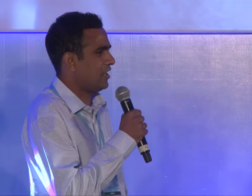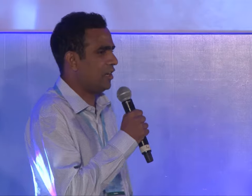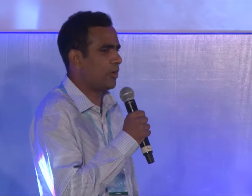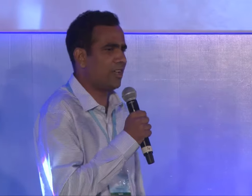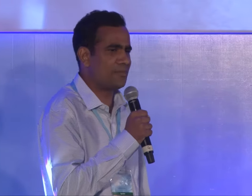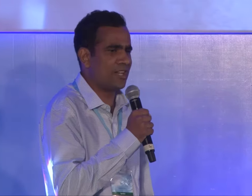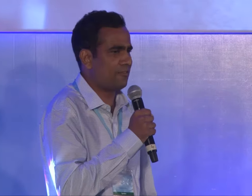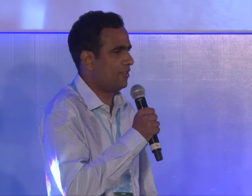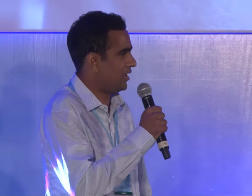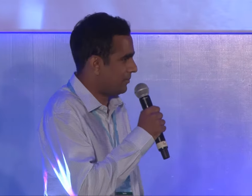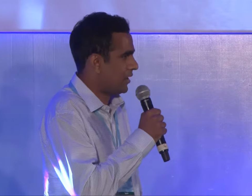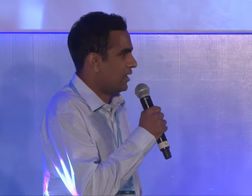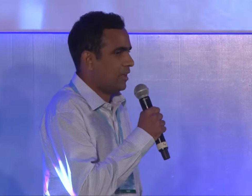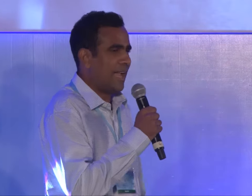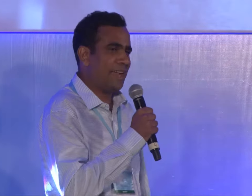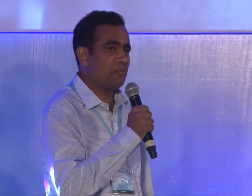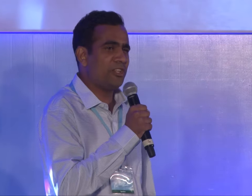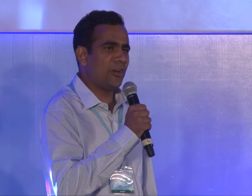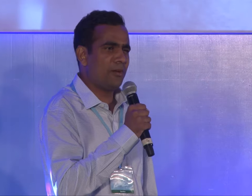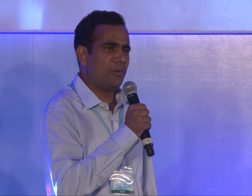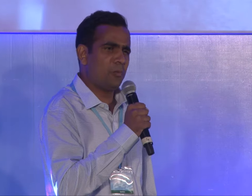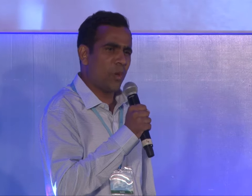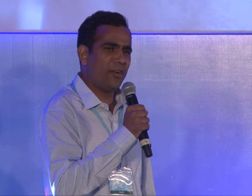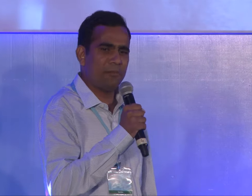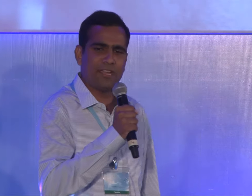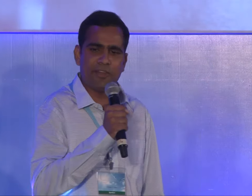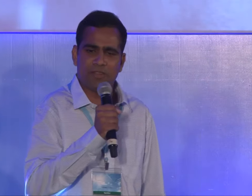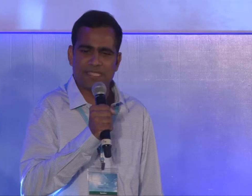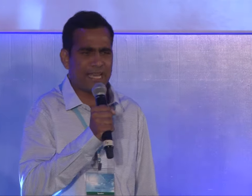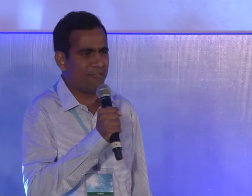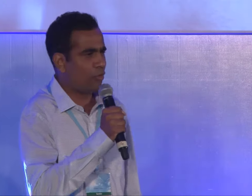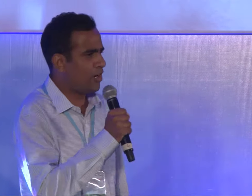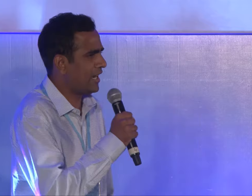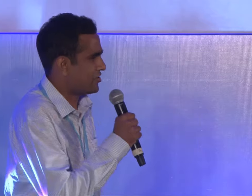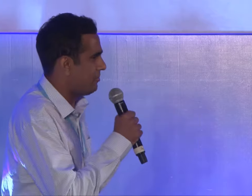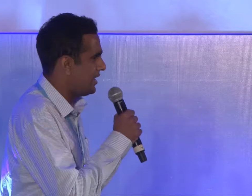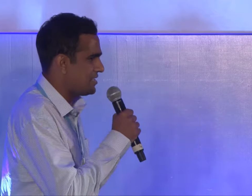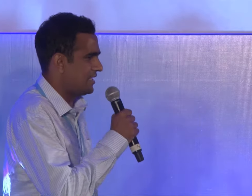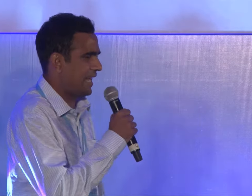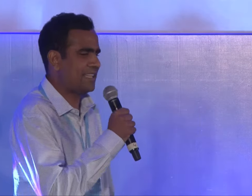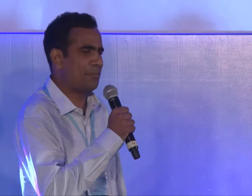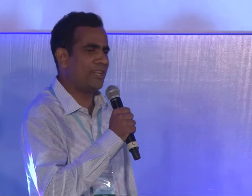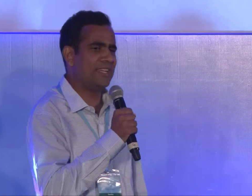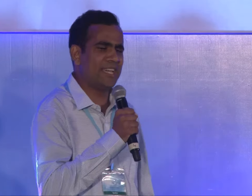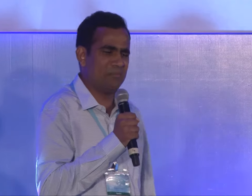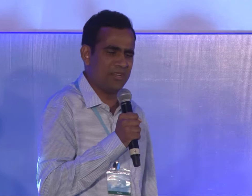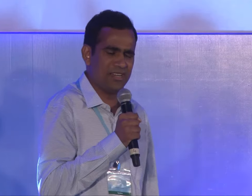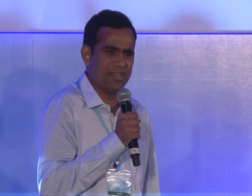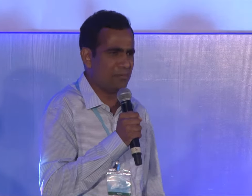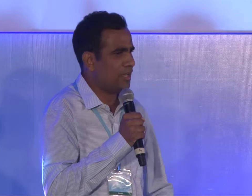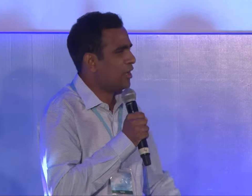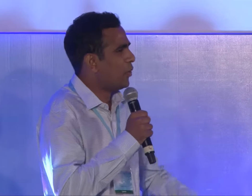started looking up stuff. And we thought, why not make a film on this guy? 4 international medals at that point in